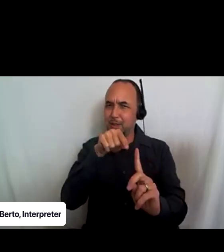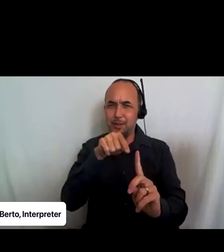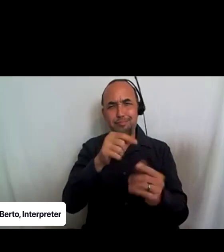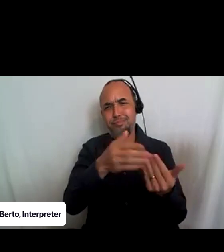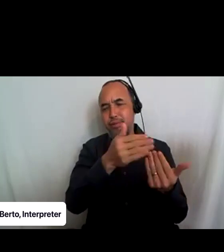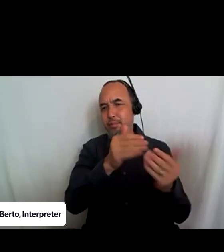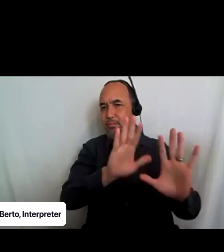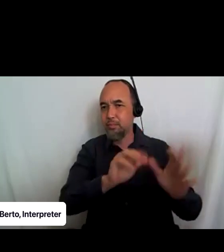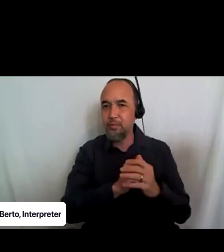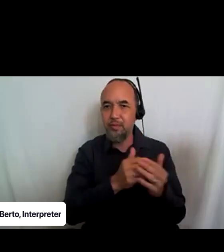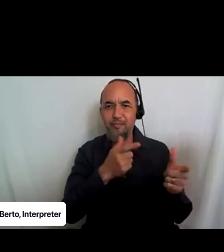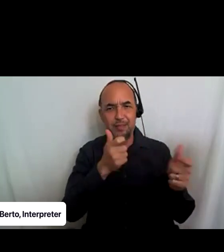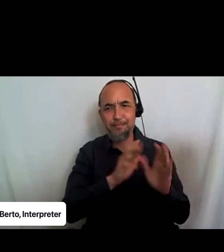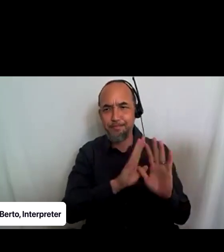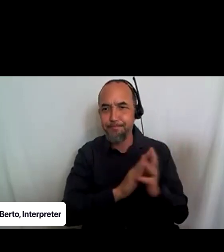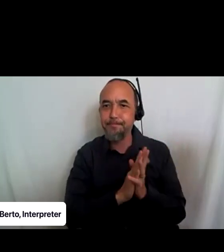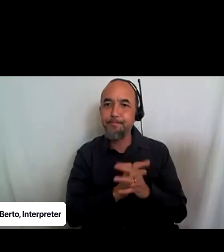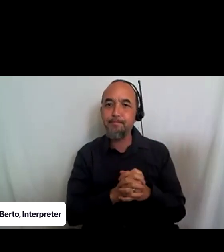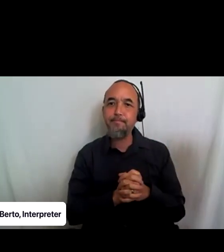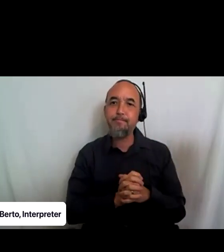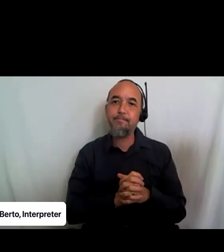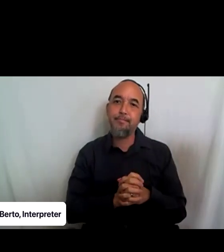very easy, very quick. So